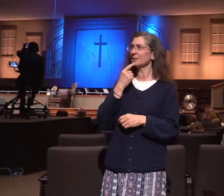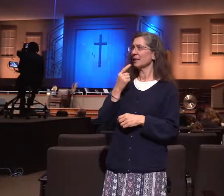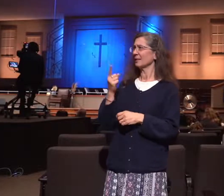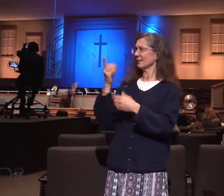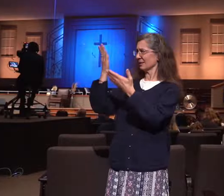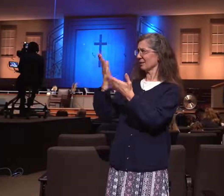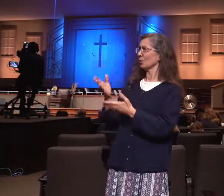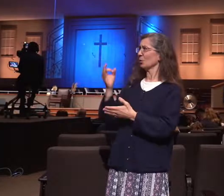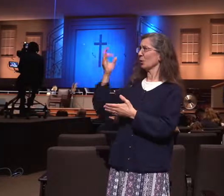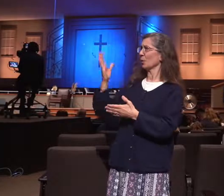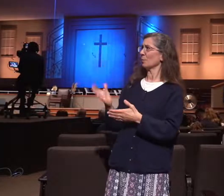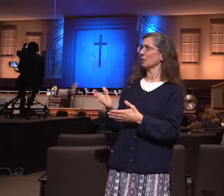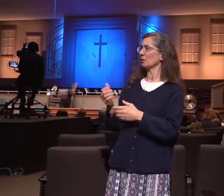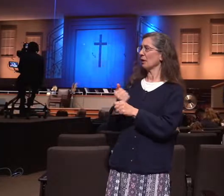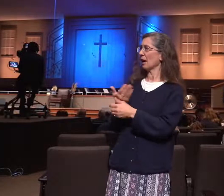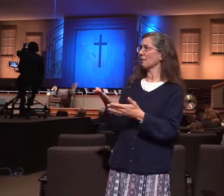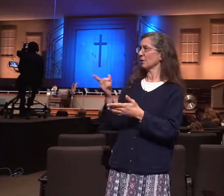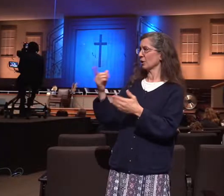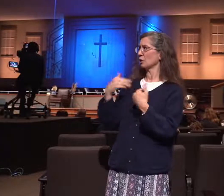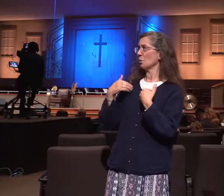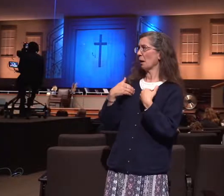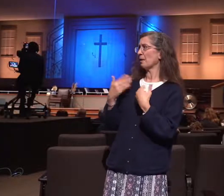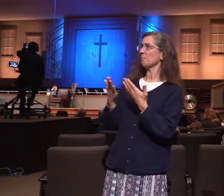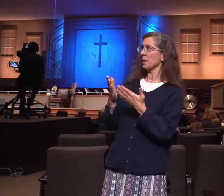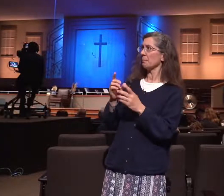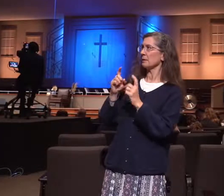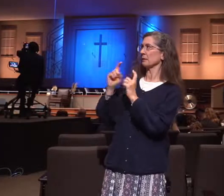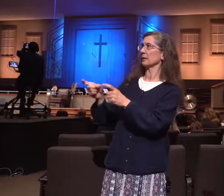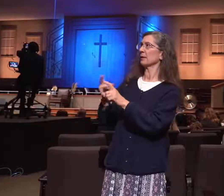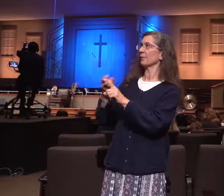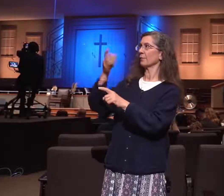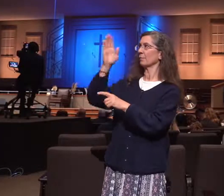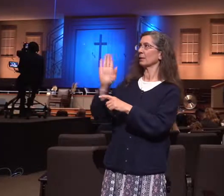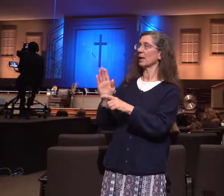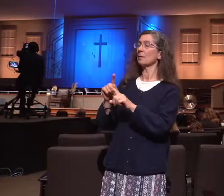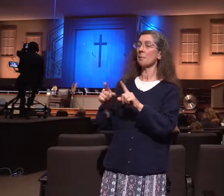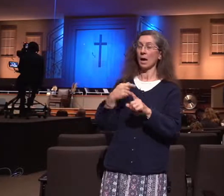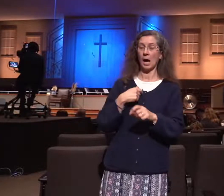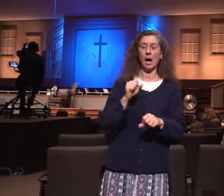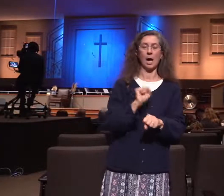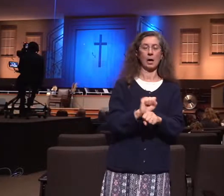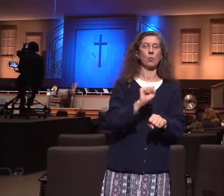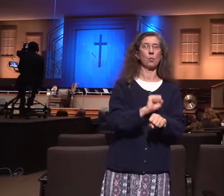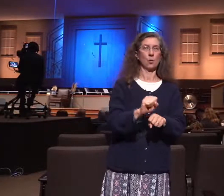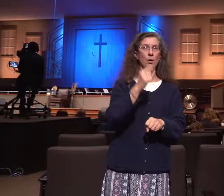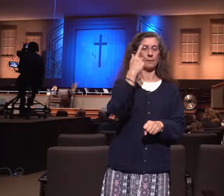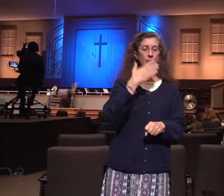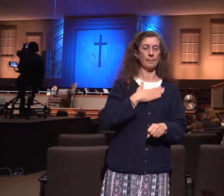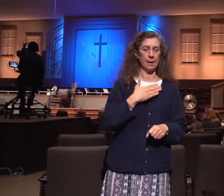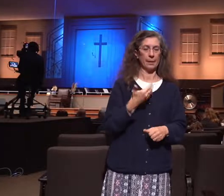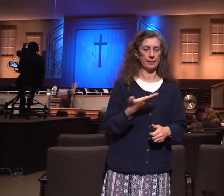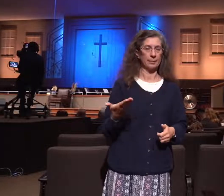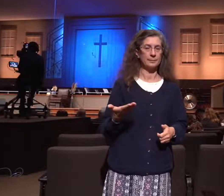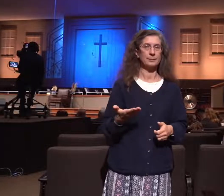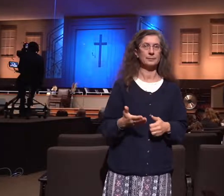preacher. Everything you have may be a gift from God. But I work hard for what I've got.